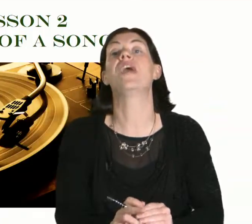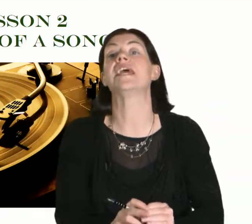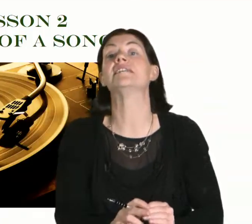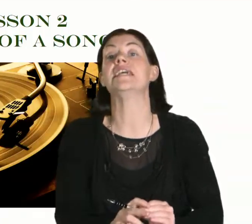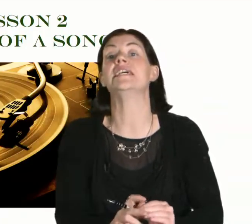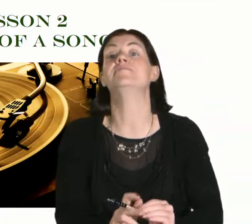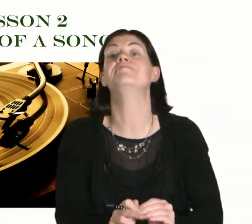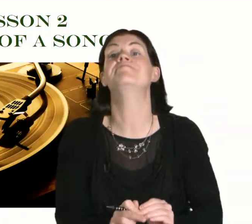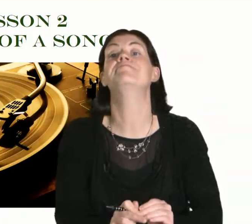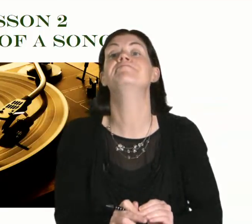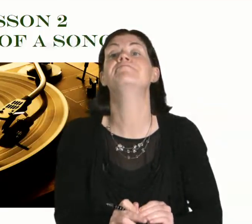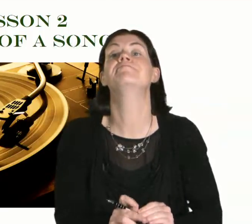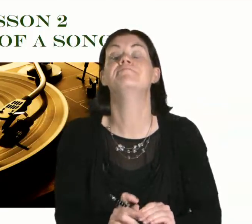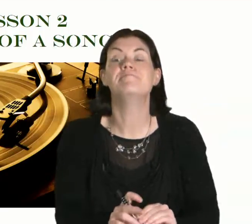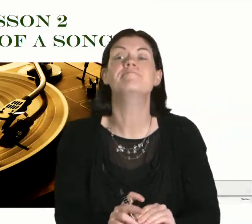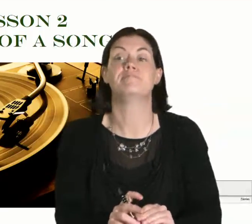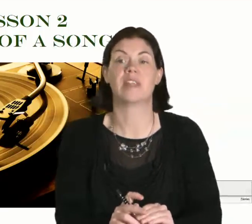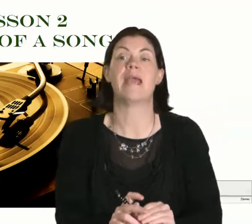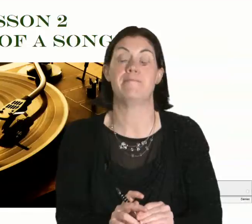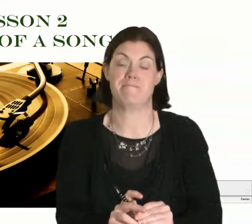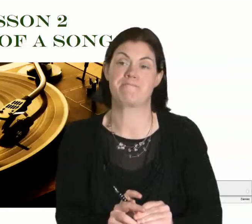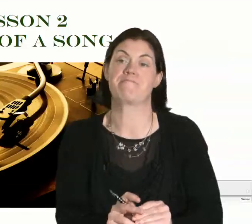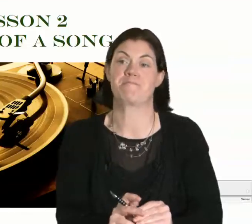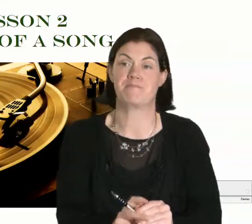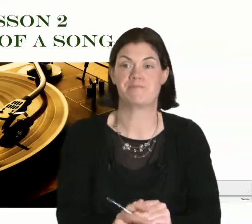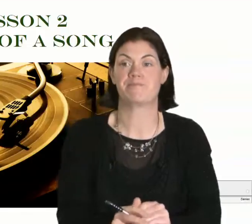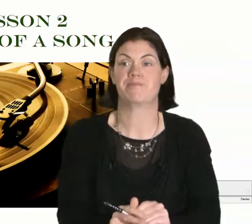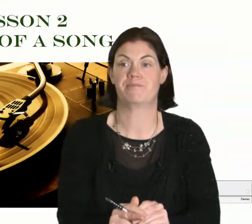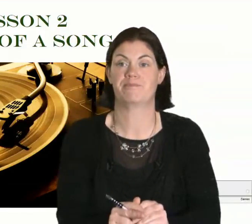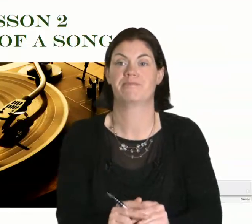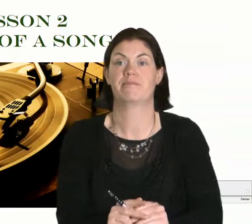Oh, thanks, Ian. Okay.